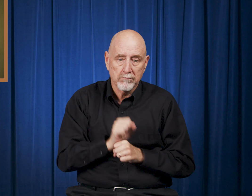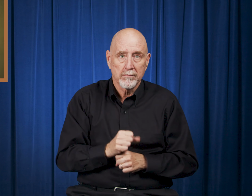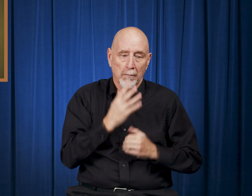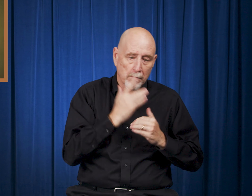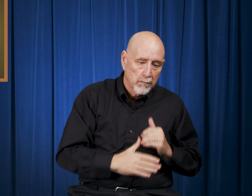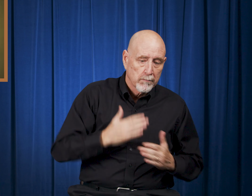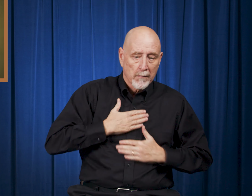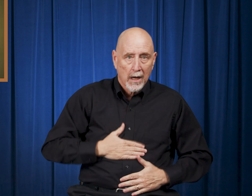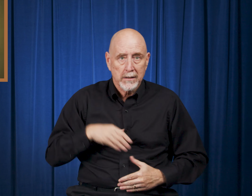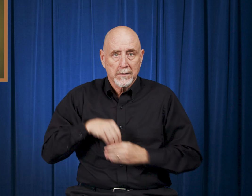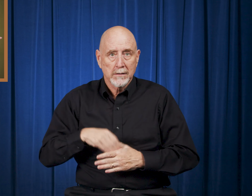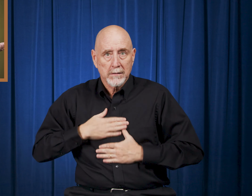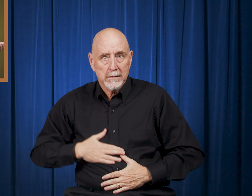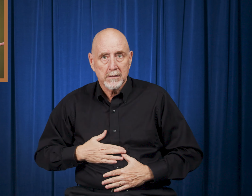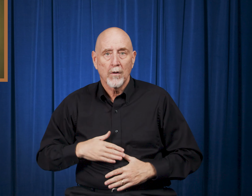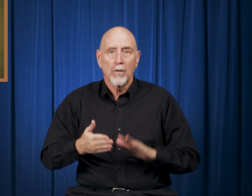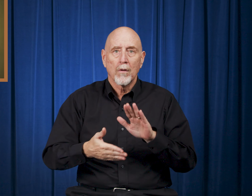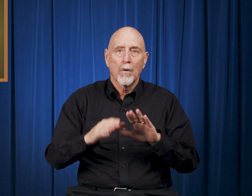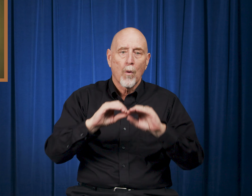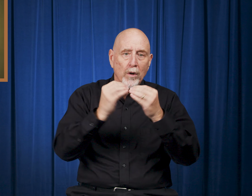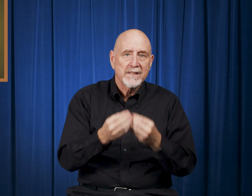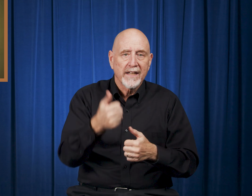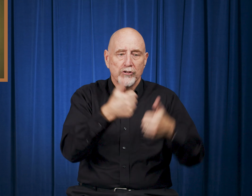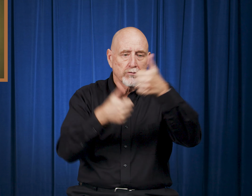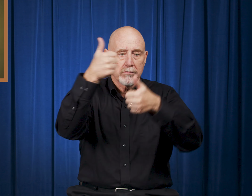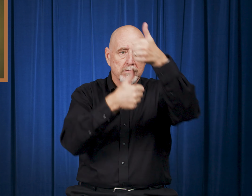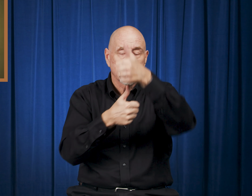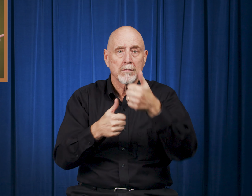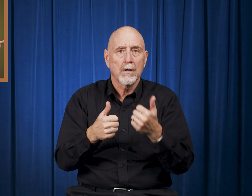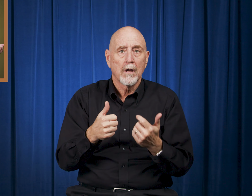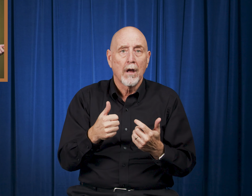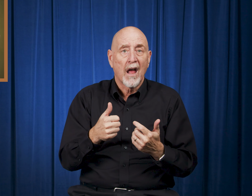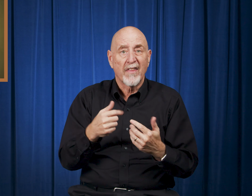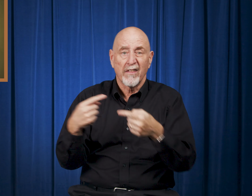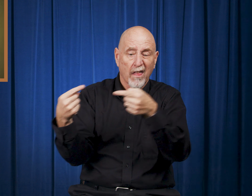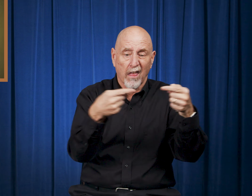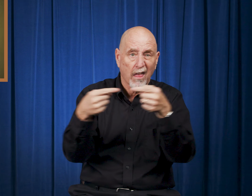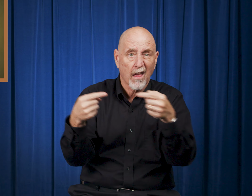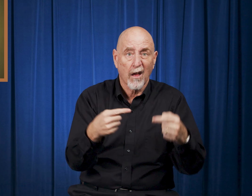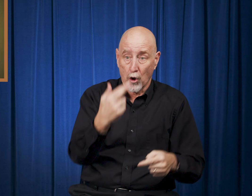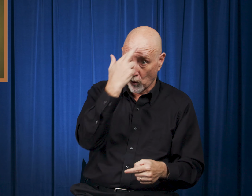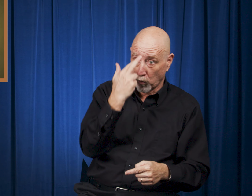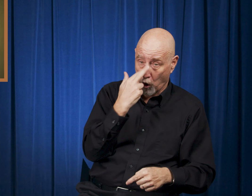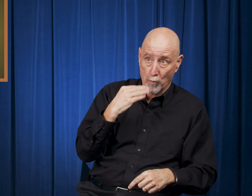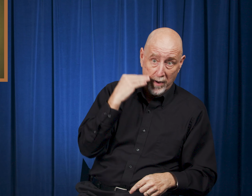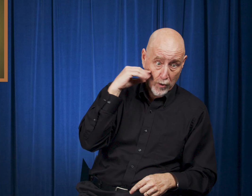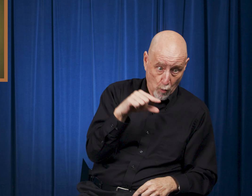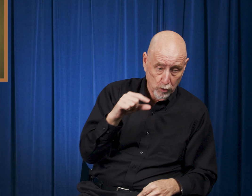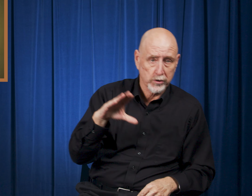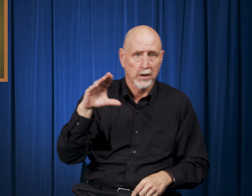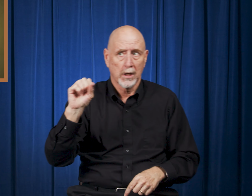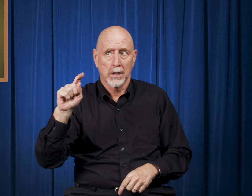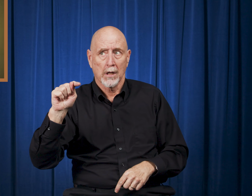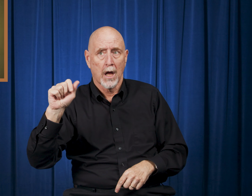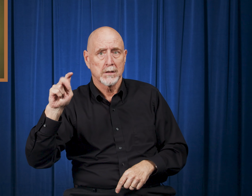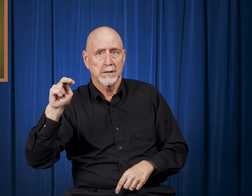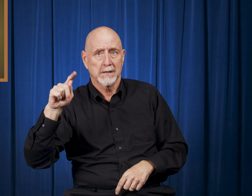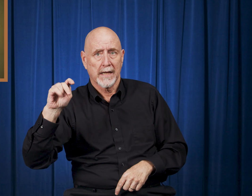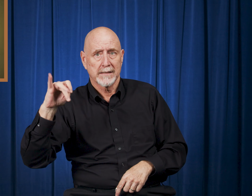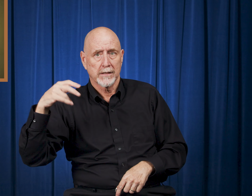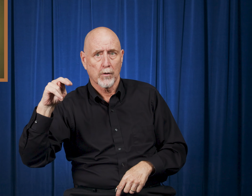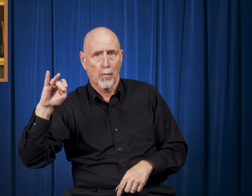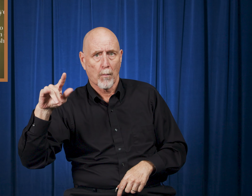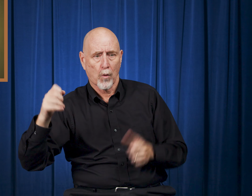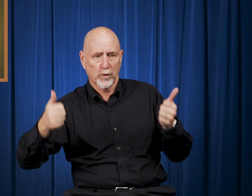division developed in the Catholic Church concerning whether the headquarters resided in Rome or in Constantinople. Fortunately, this